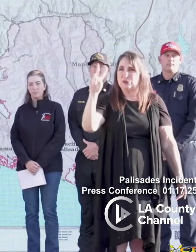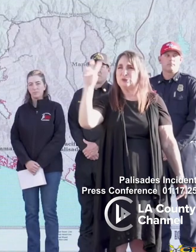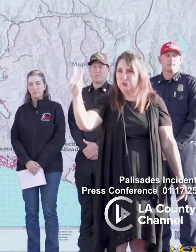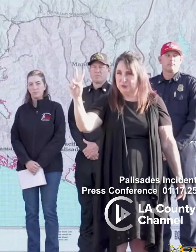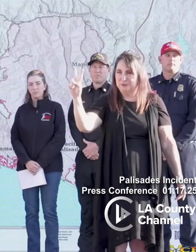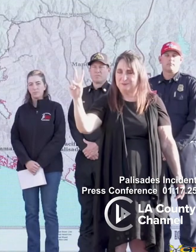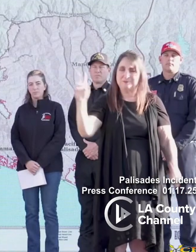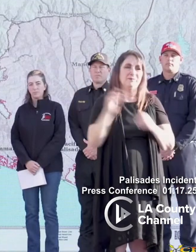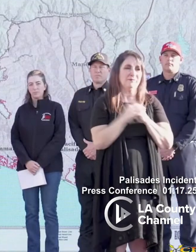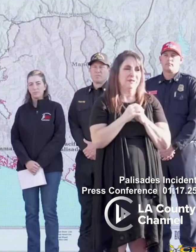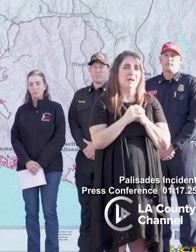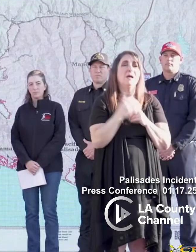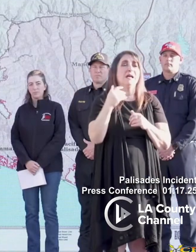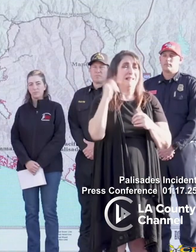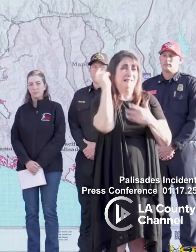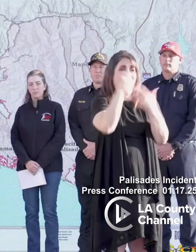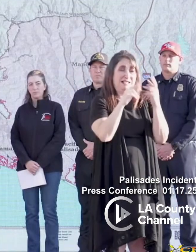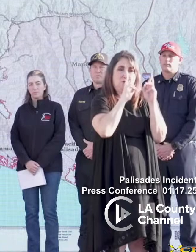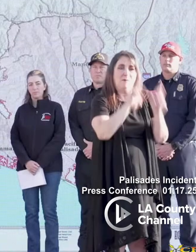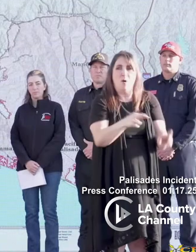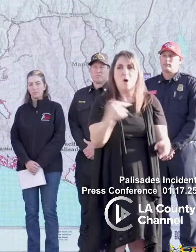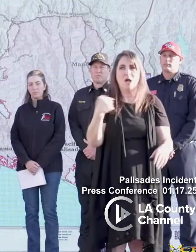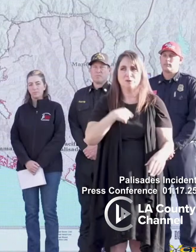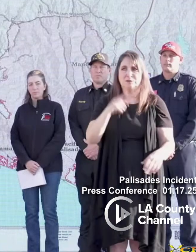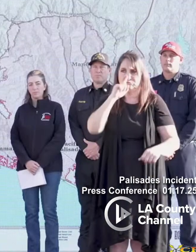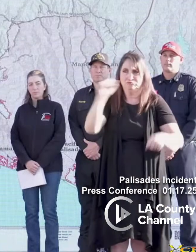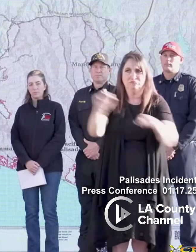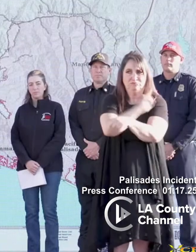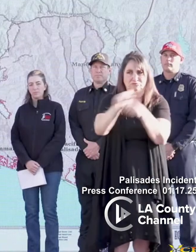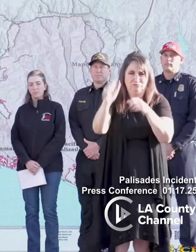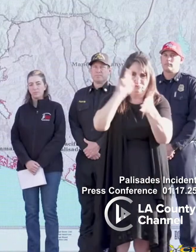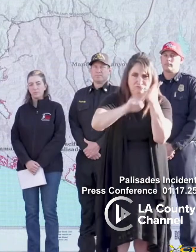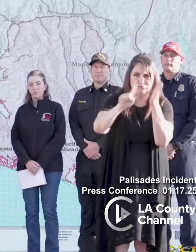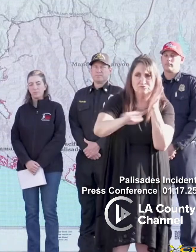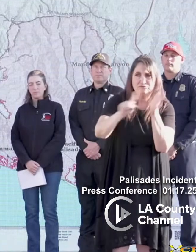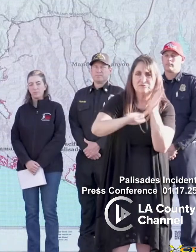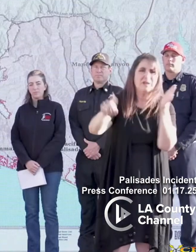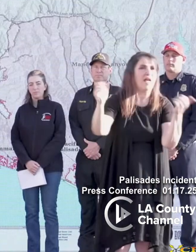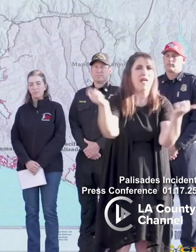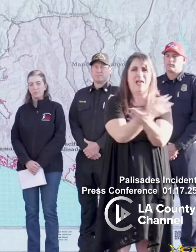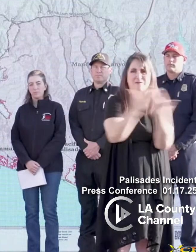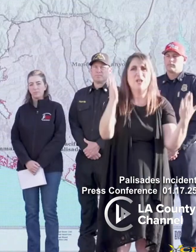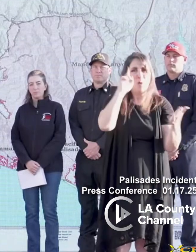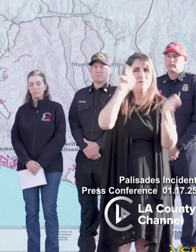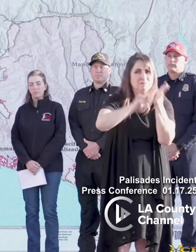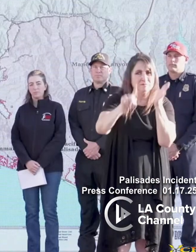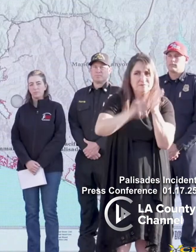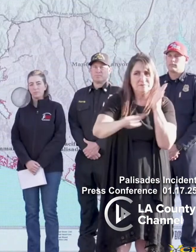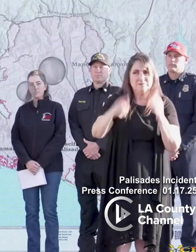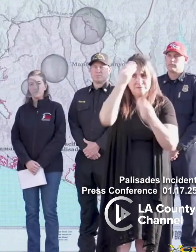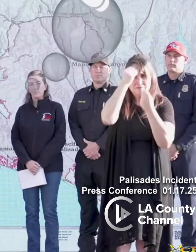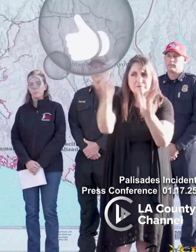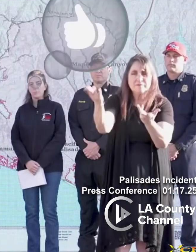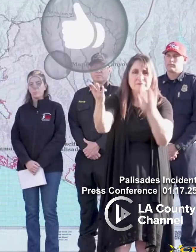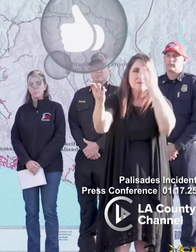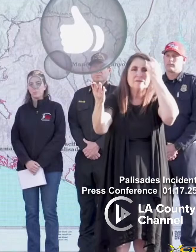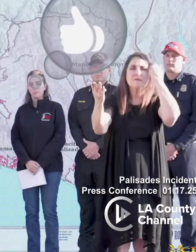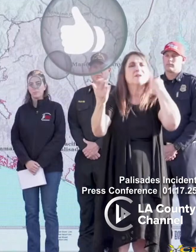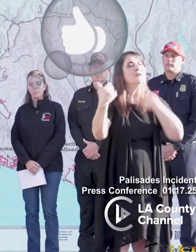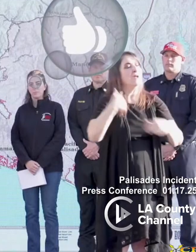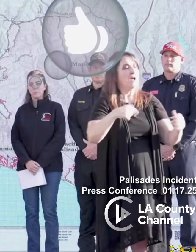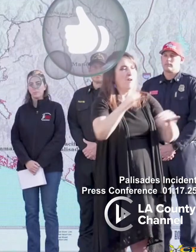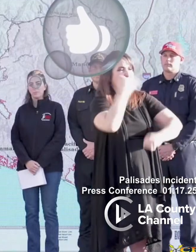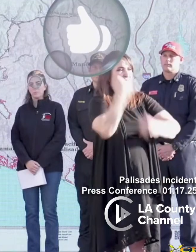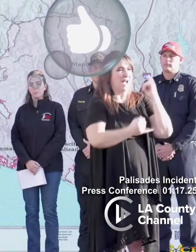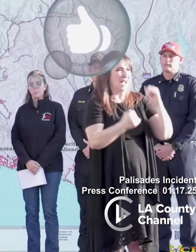800-593-8222. These reports are taken very seriously and all are being investigated. Finally, I want to be